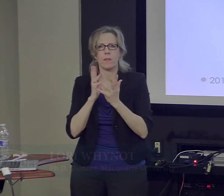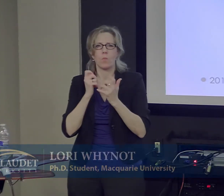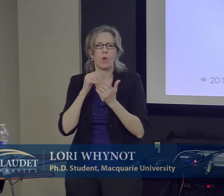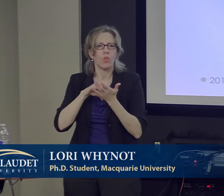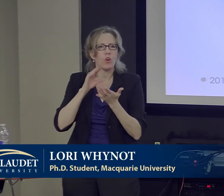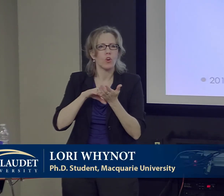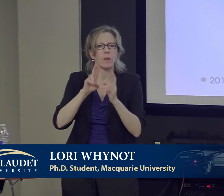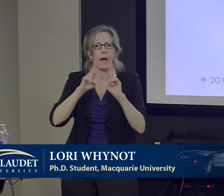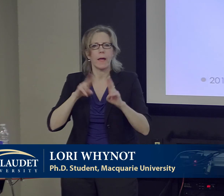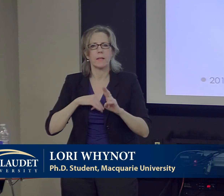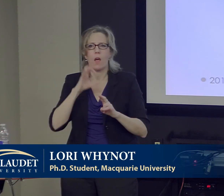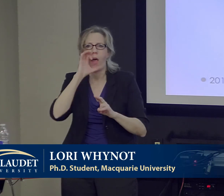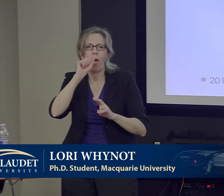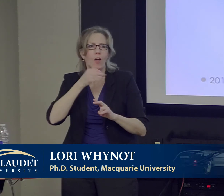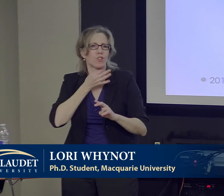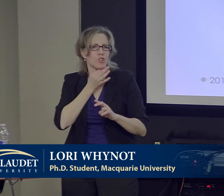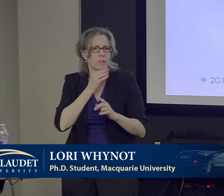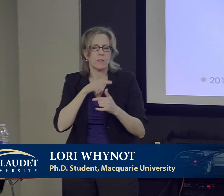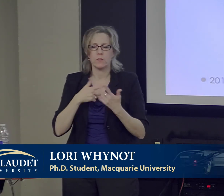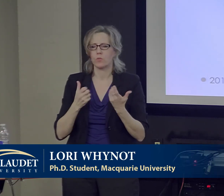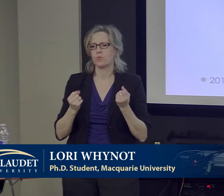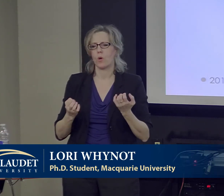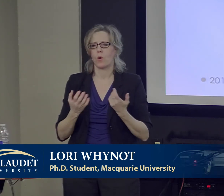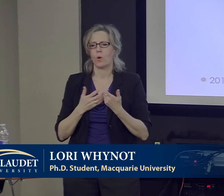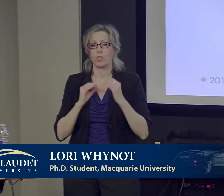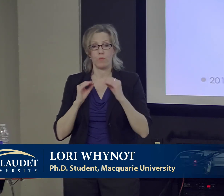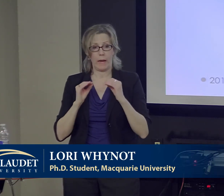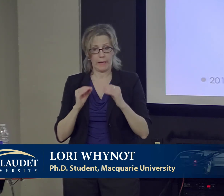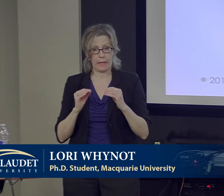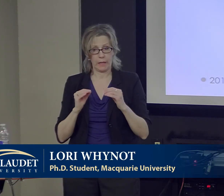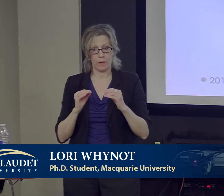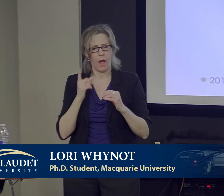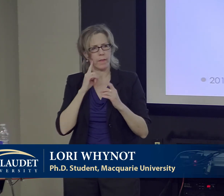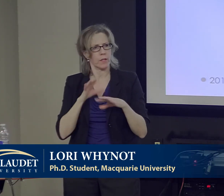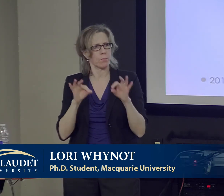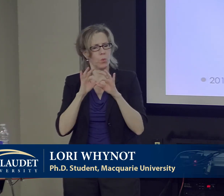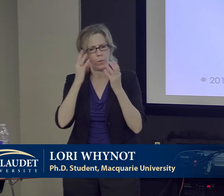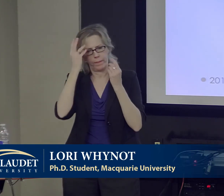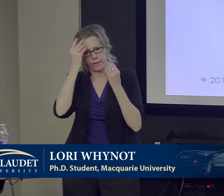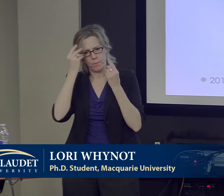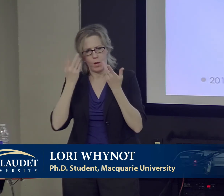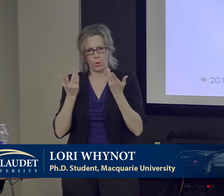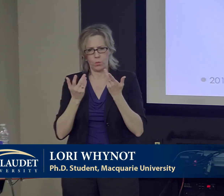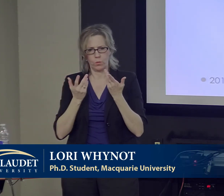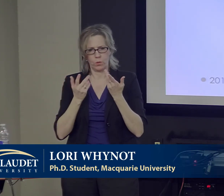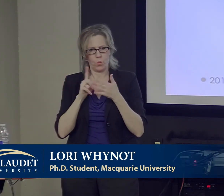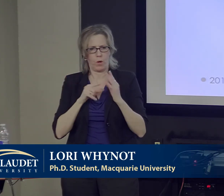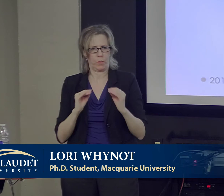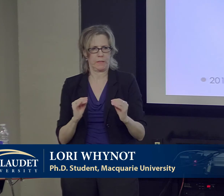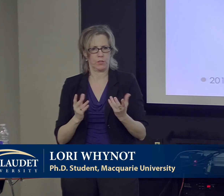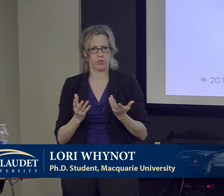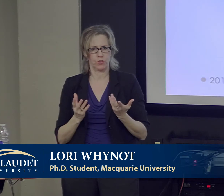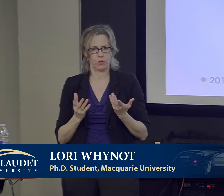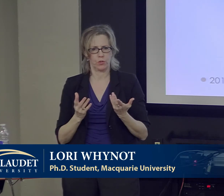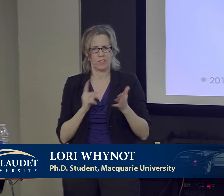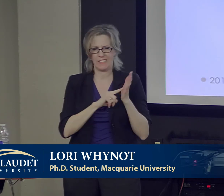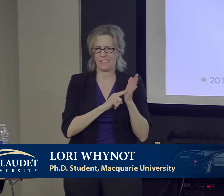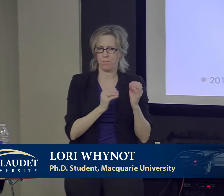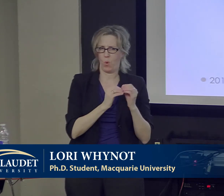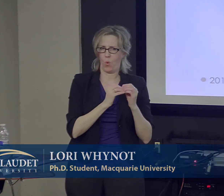More and more individuals are asking how they can learn international sign language. And when we think about training, we have to